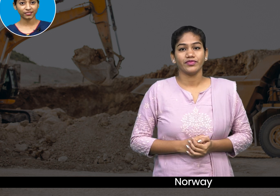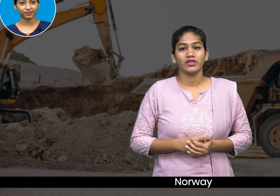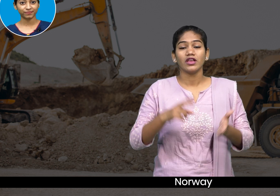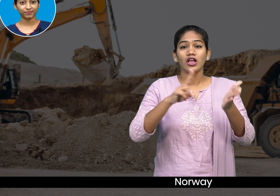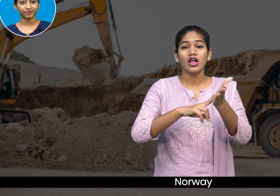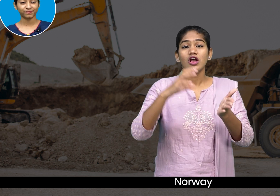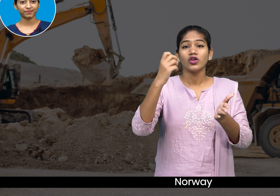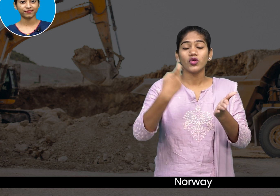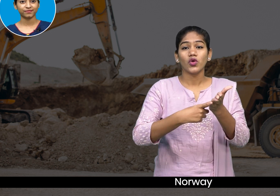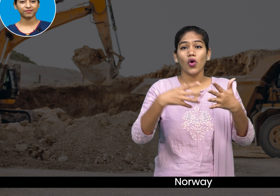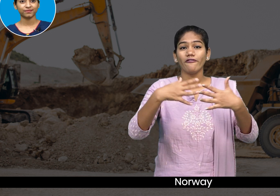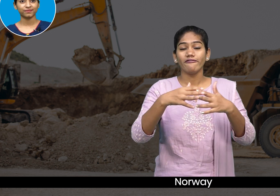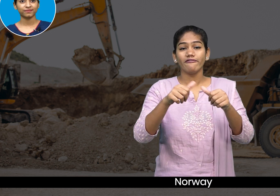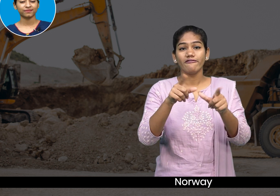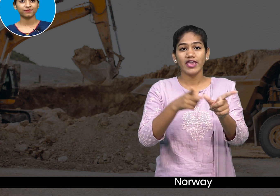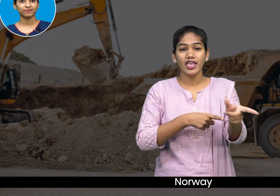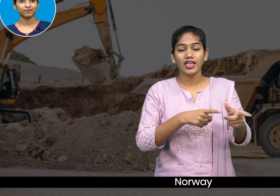Norway,